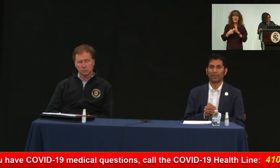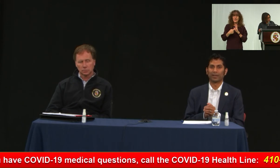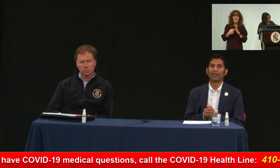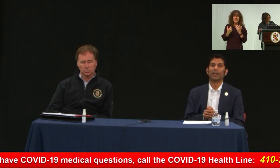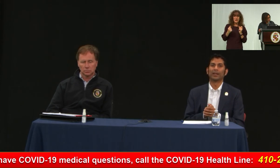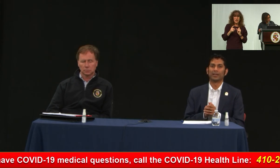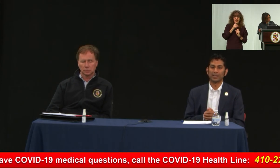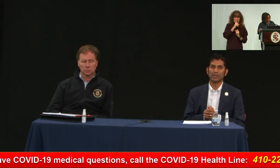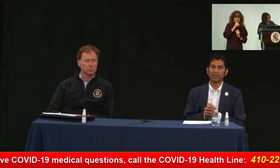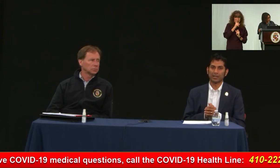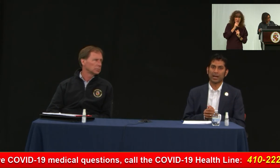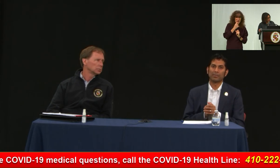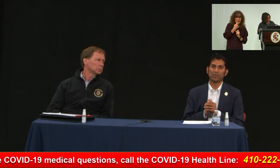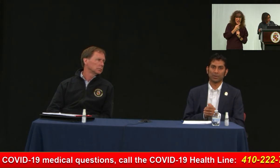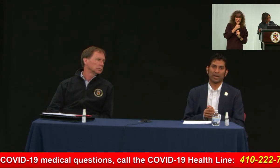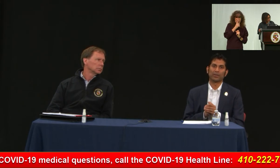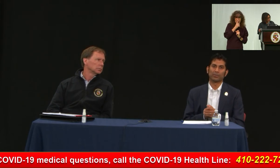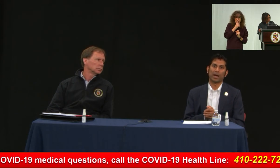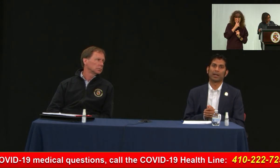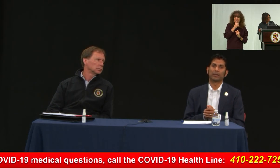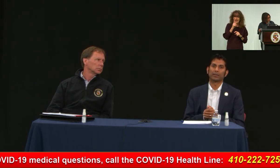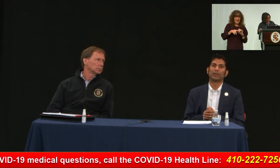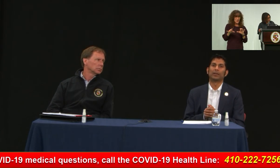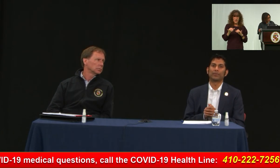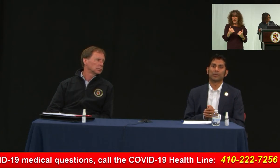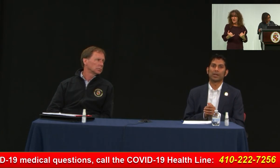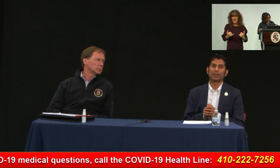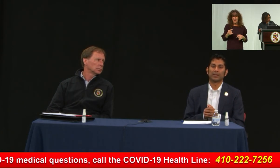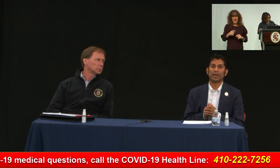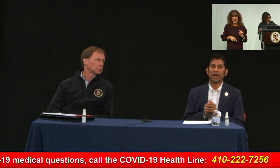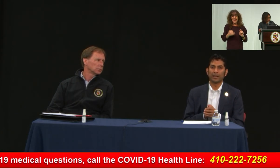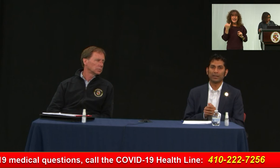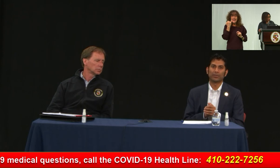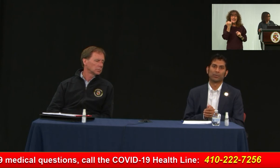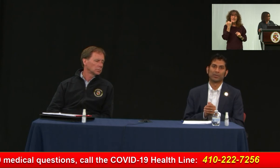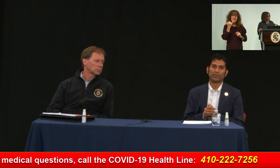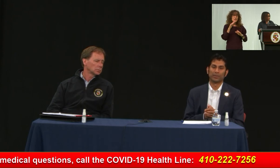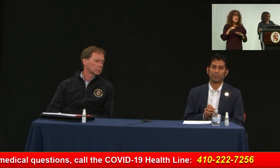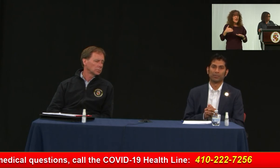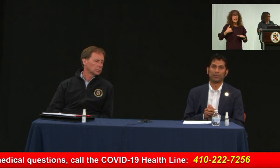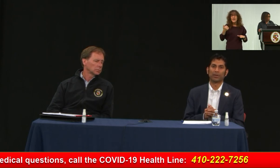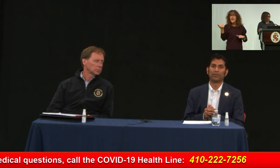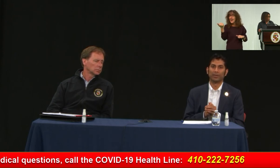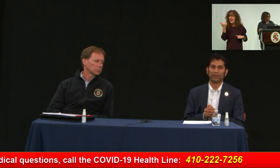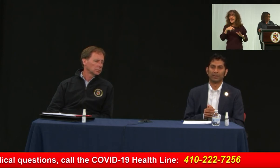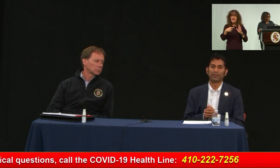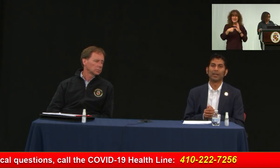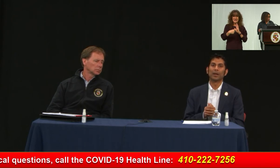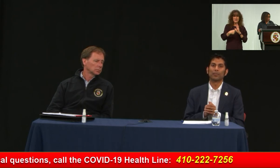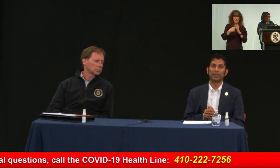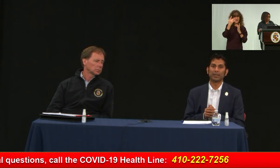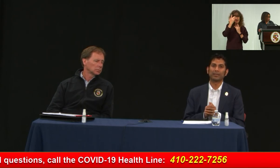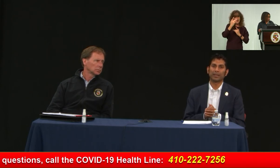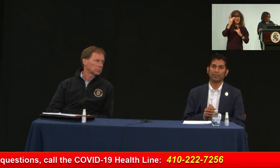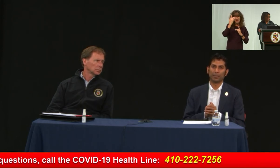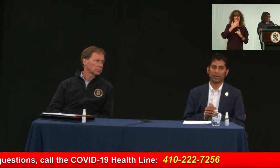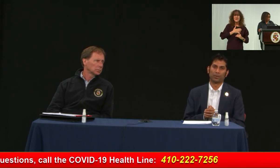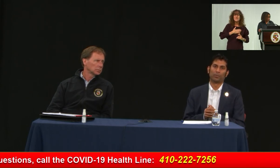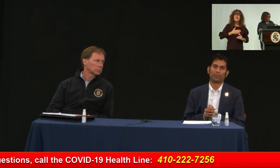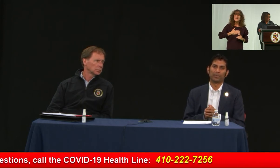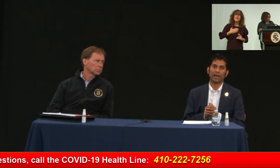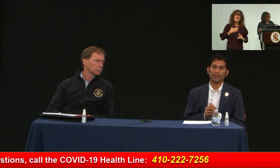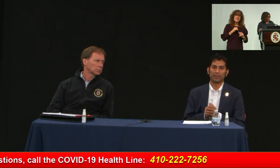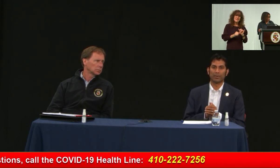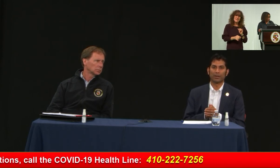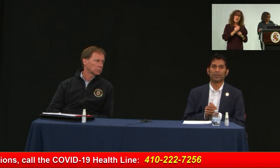get away with it. This is the time that you can't do that. If your child has any sorts of symptoms of illness, please keep them at